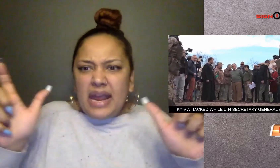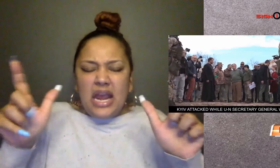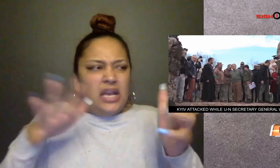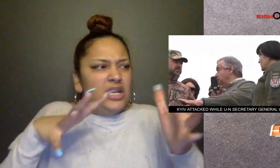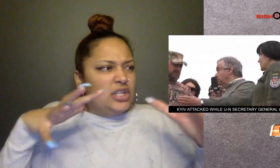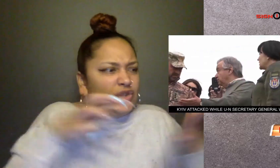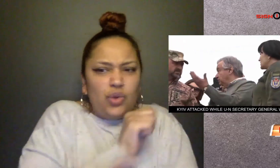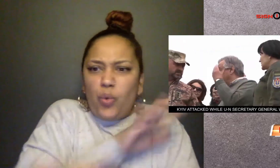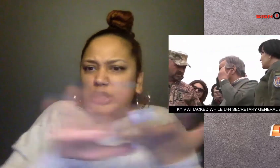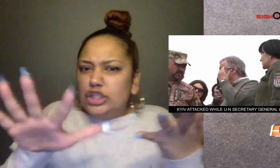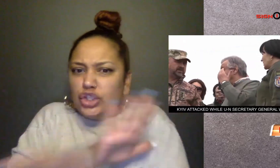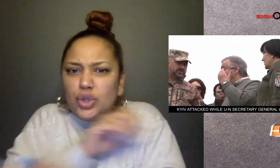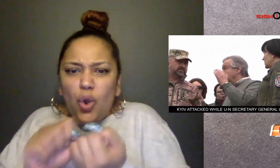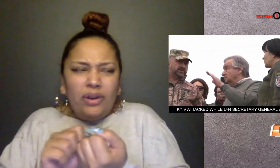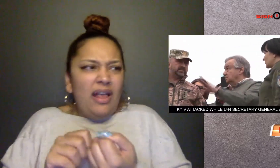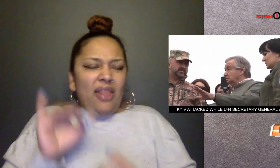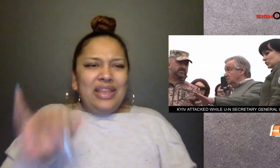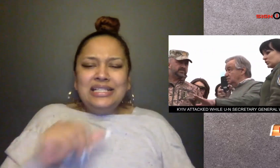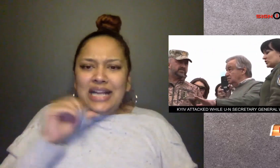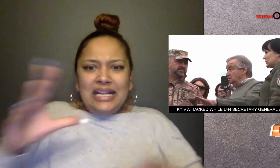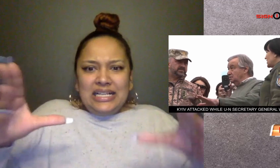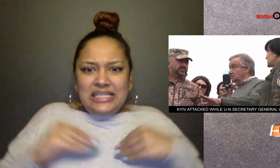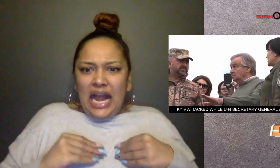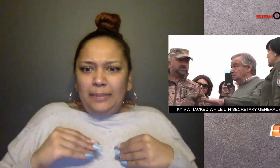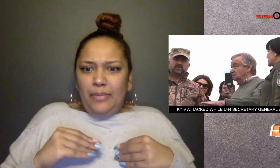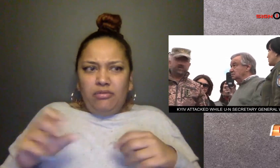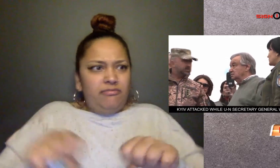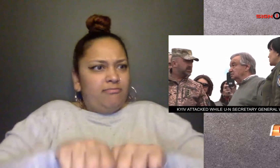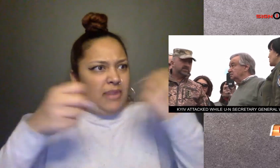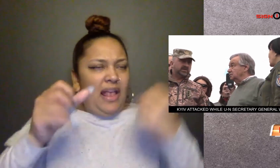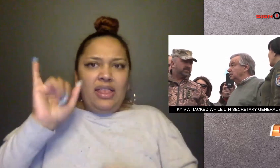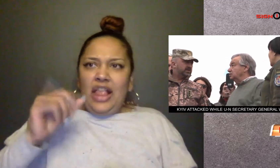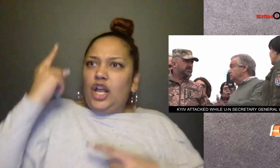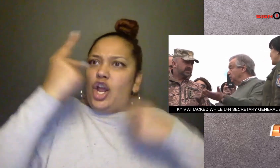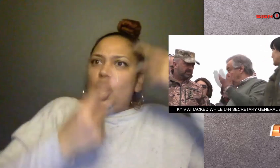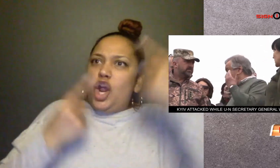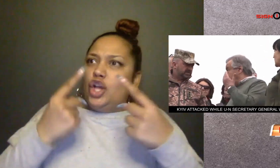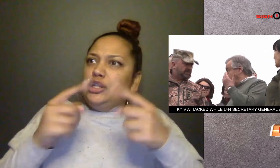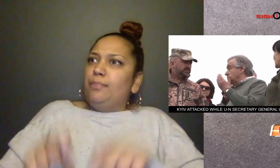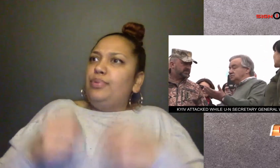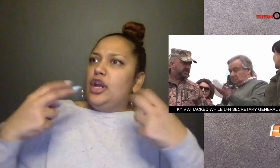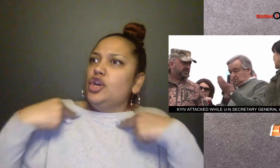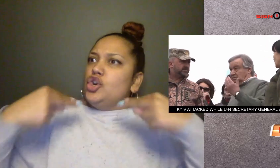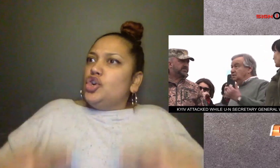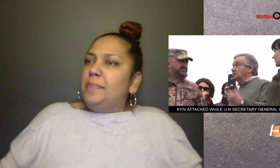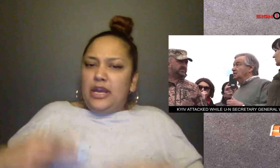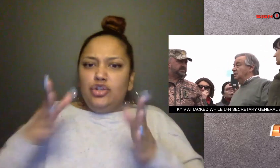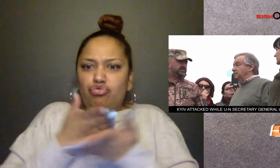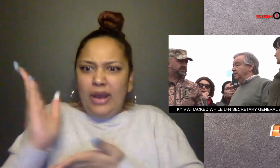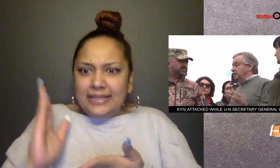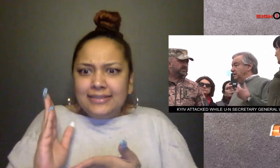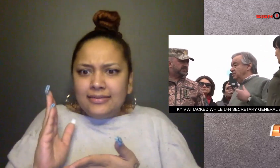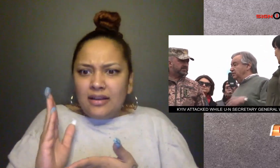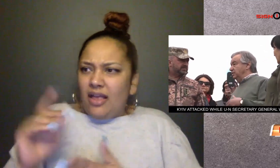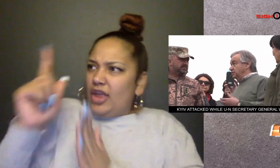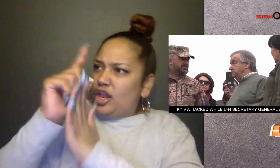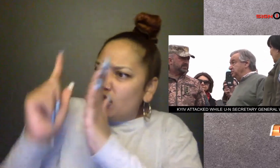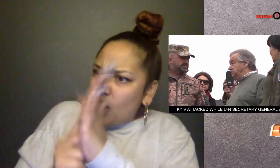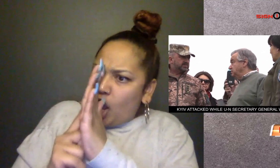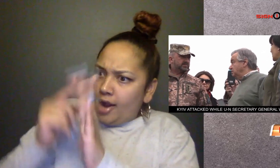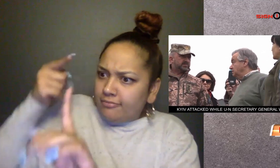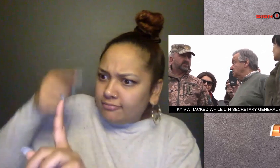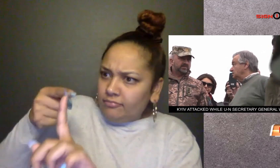the mass destruction the unacceptable violation of human rights and the laws